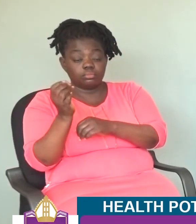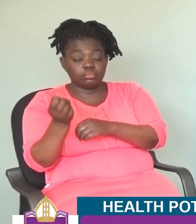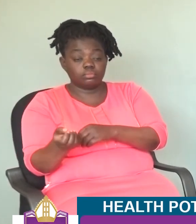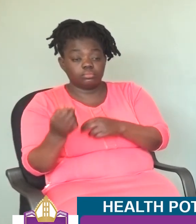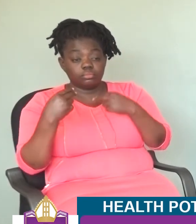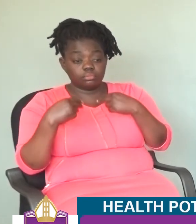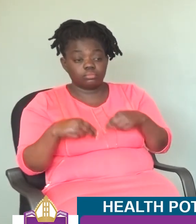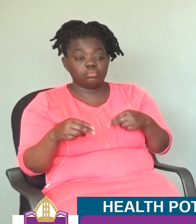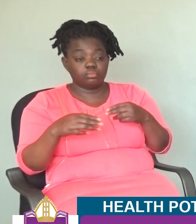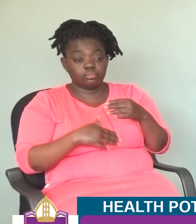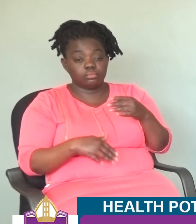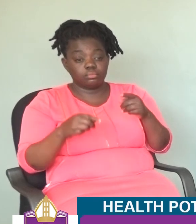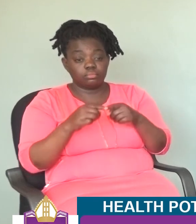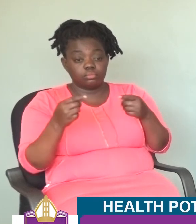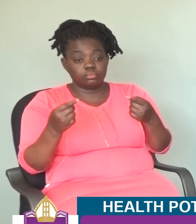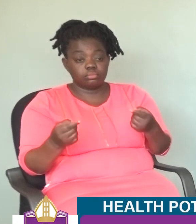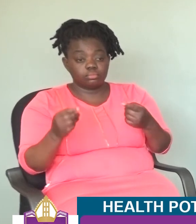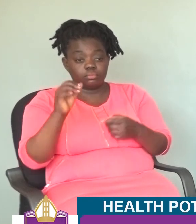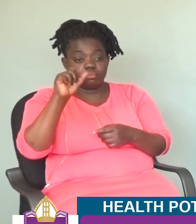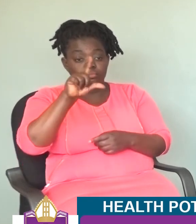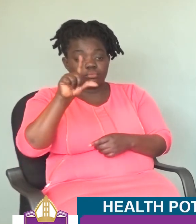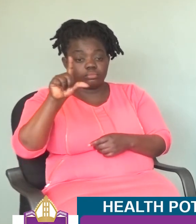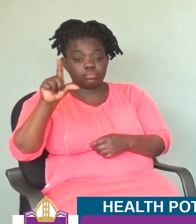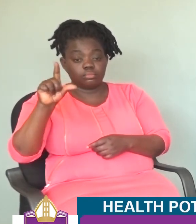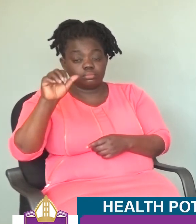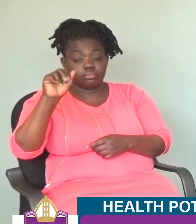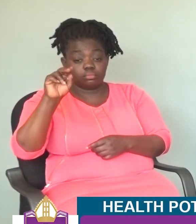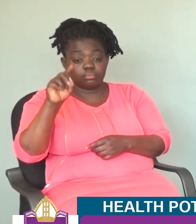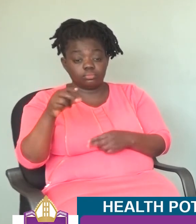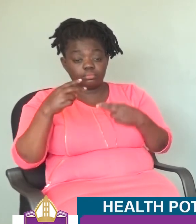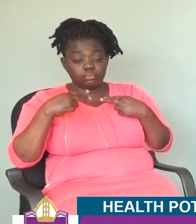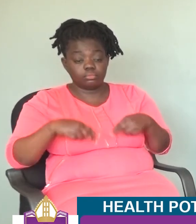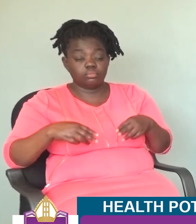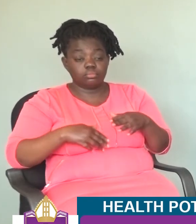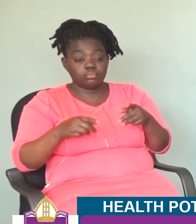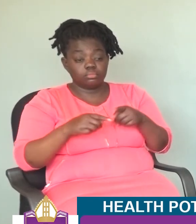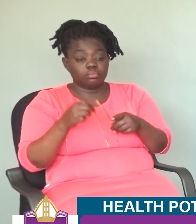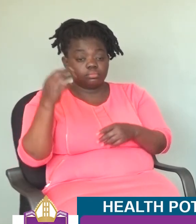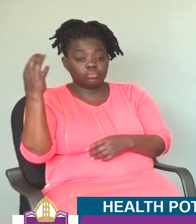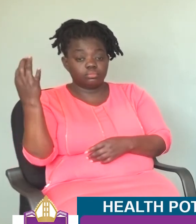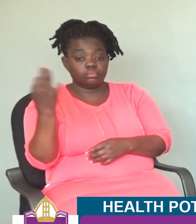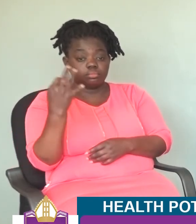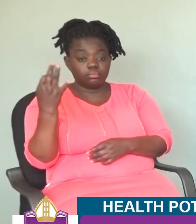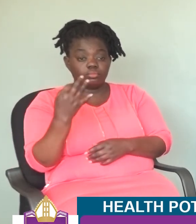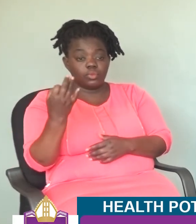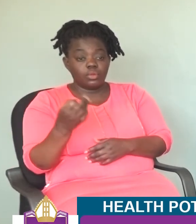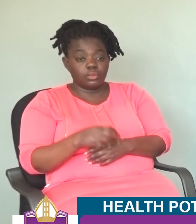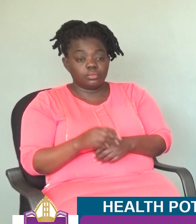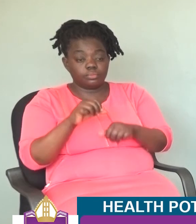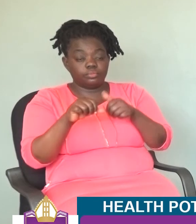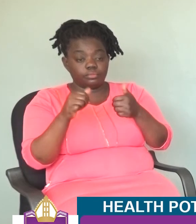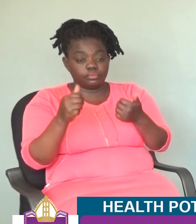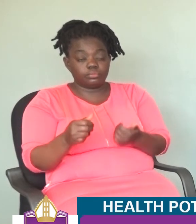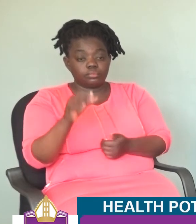in the Department of Allied Health Sciences. He's a lecturer on the optometry